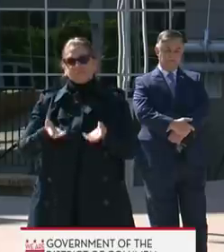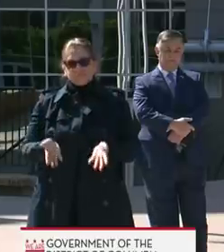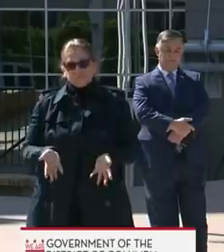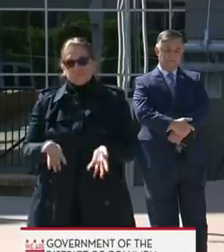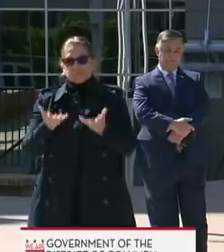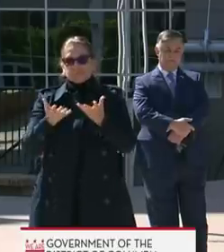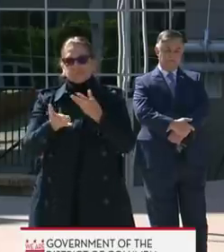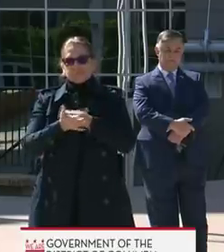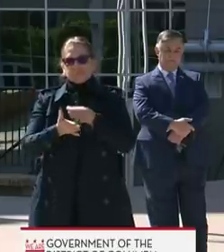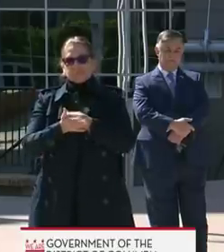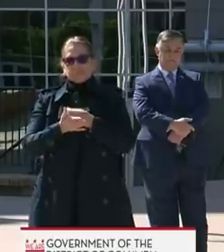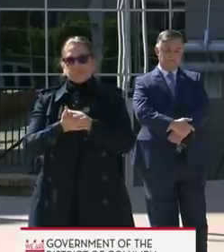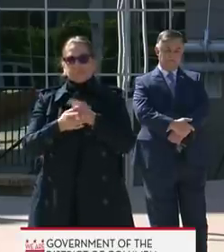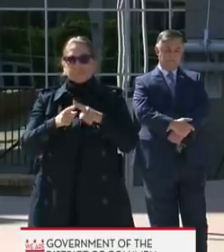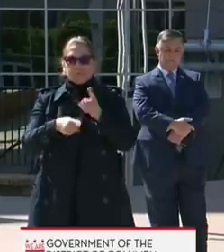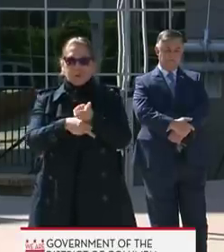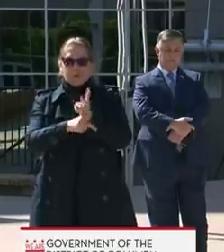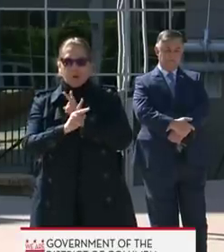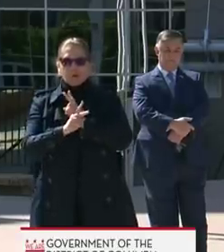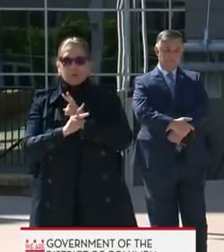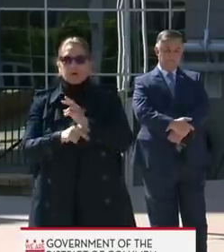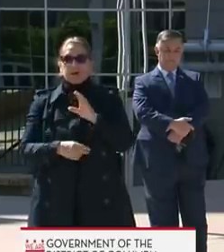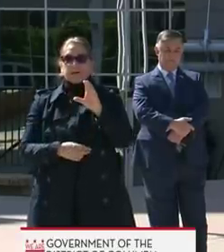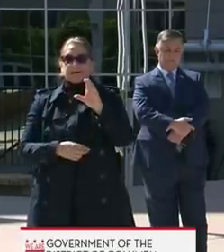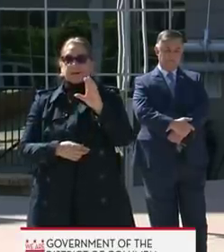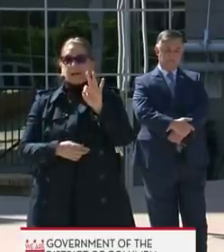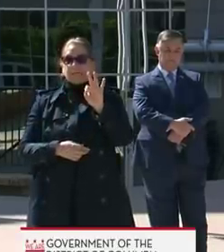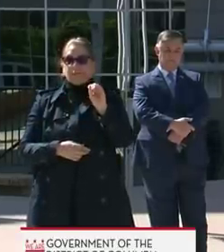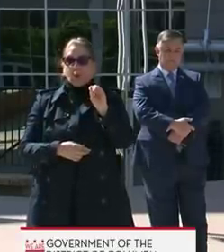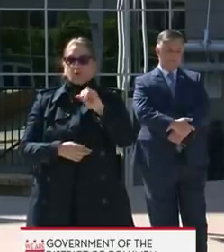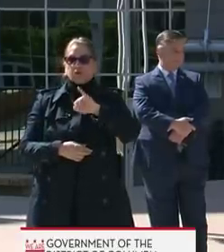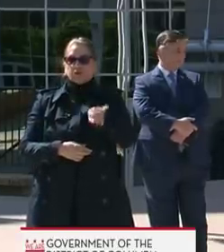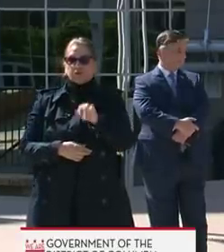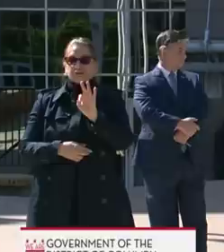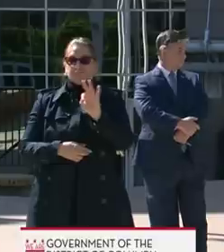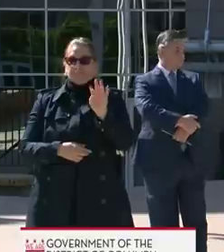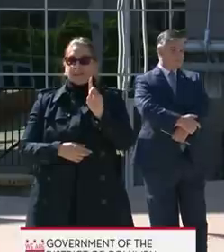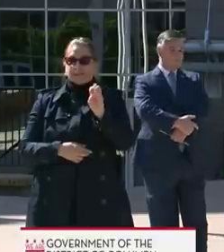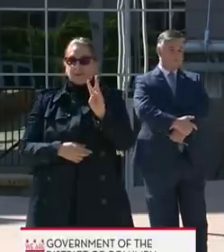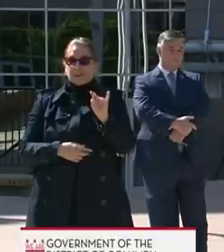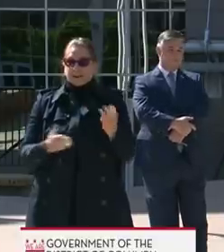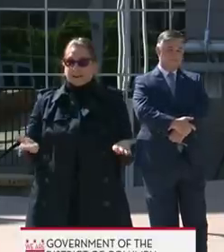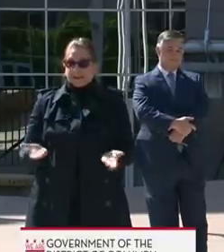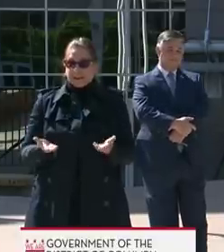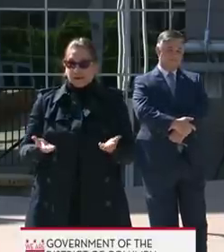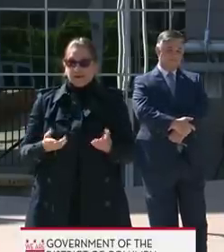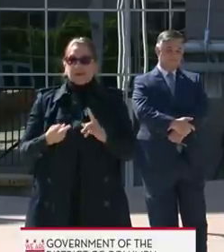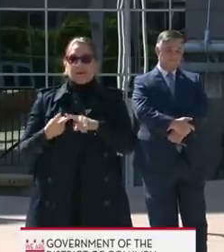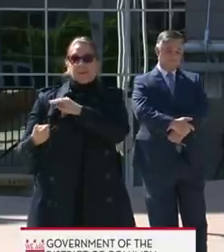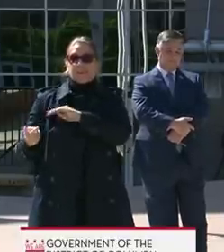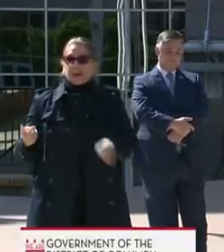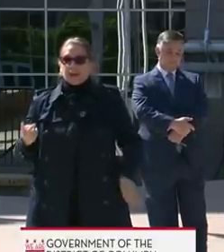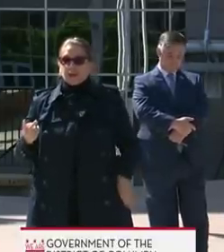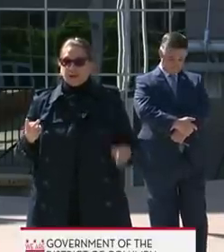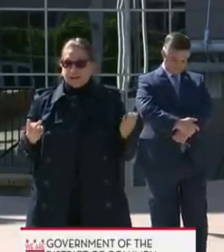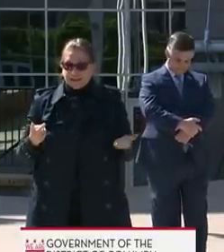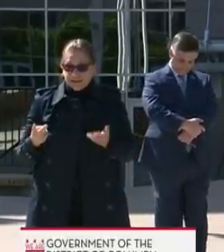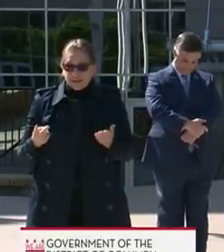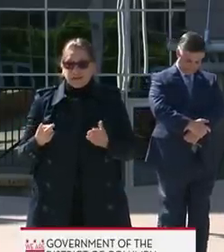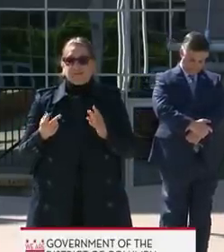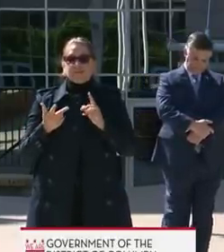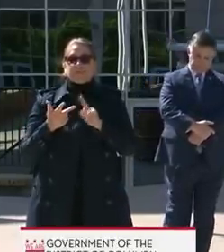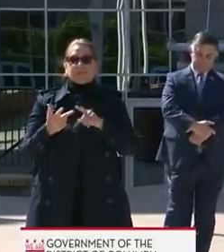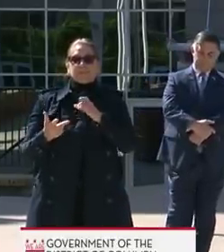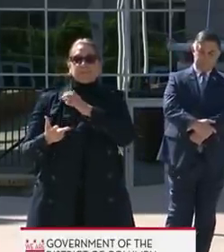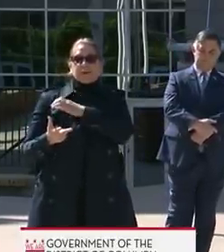here. And I neglected to note, in addition to the Mayor, who I assume is standing behind me, that Councilmember McDuffie, who's the Chair Pro Tem, is